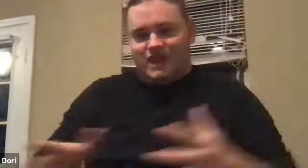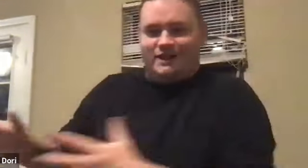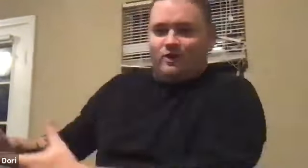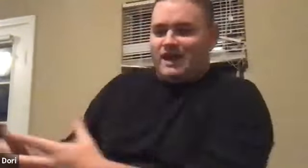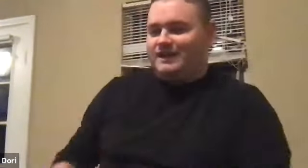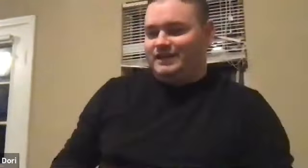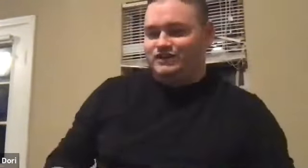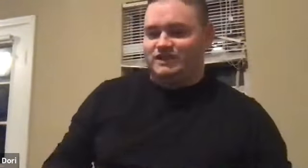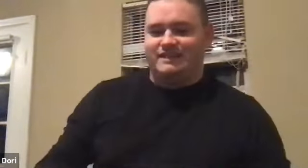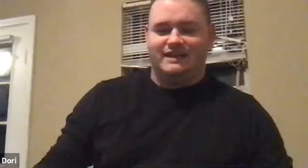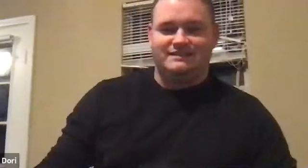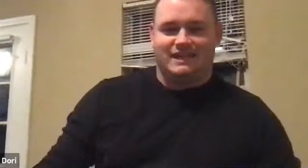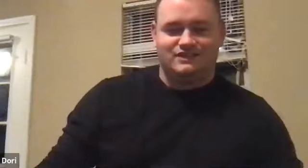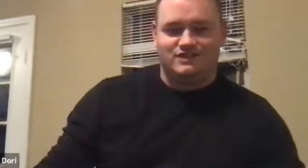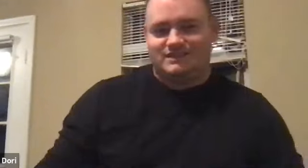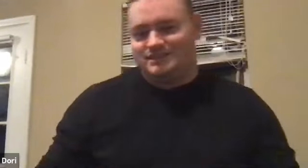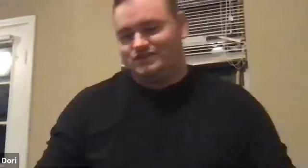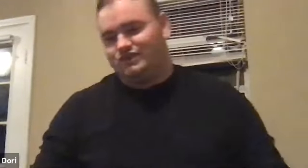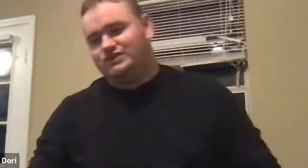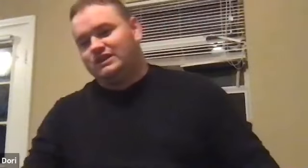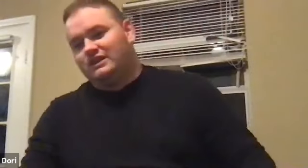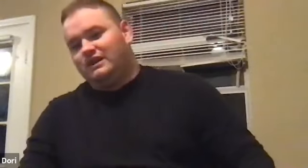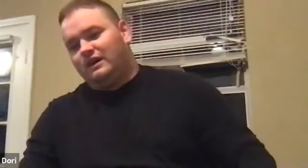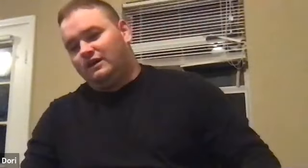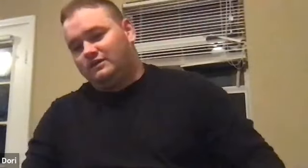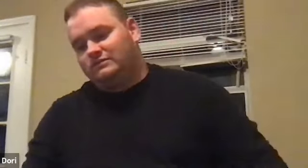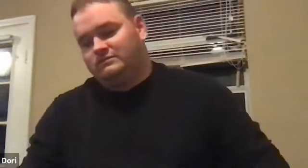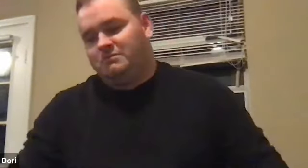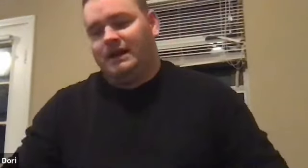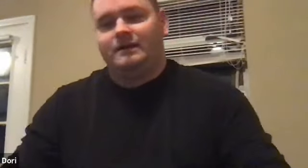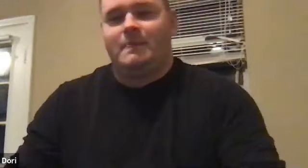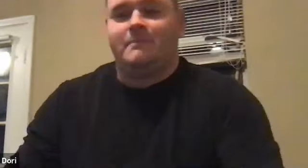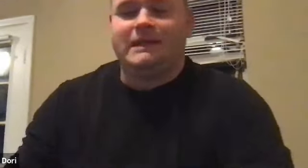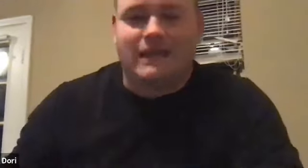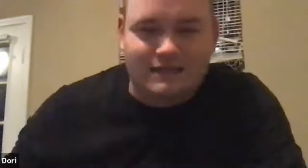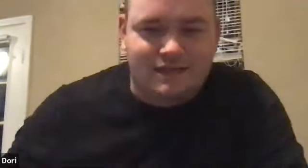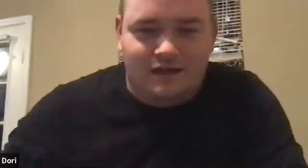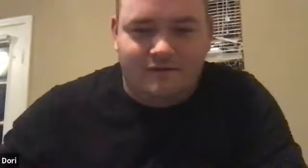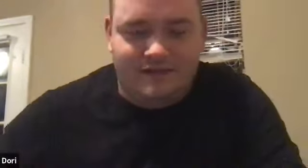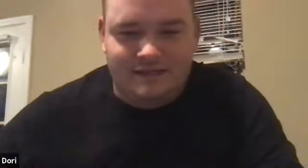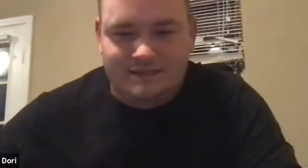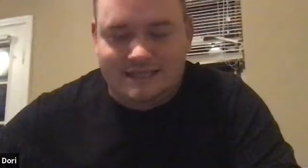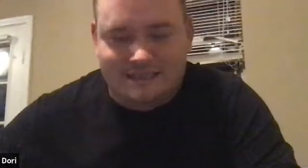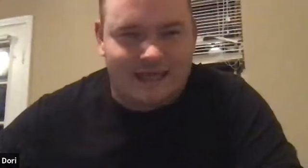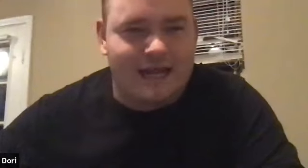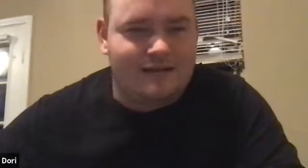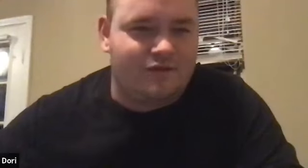channel that energy, that intelligence into church. But because of his disconnect from